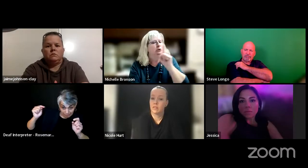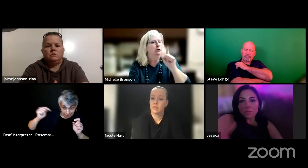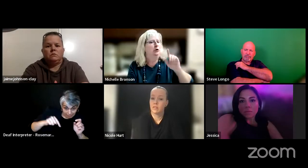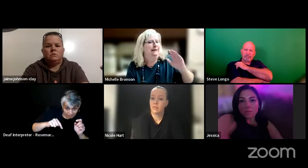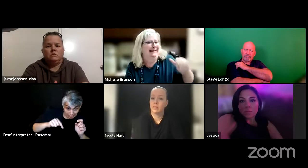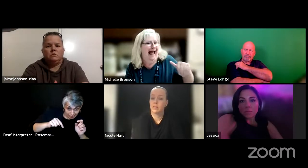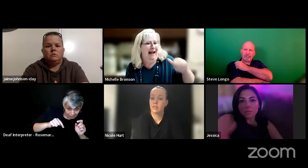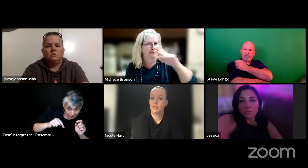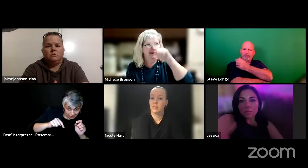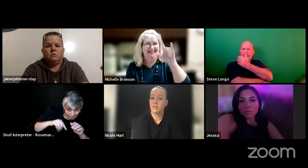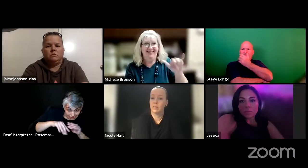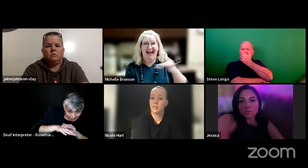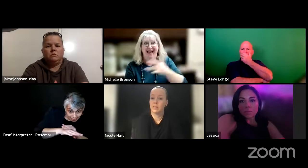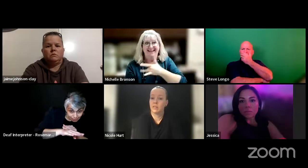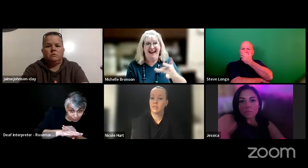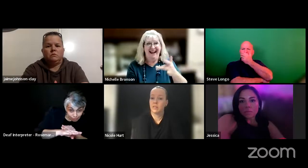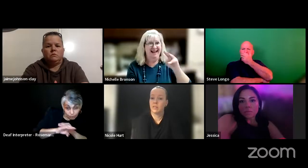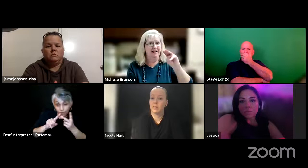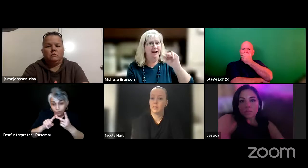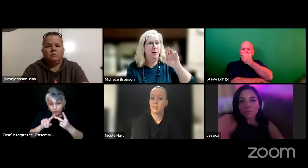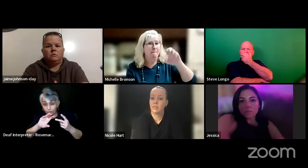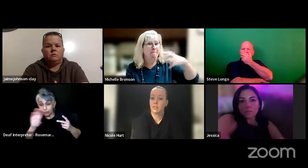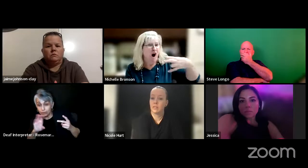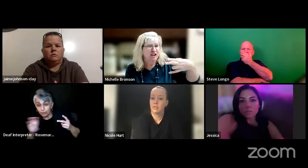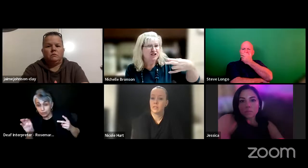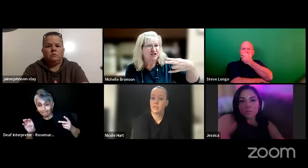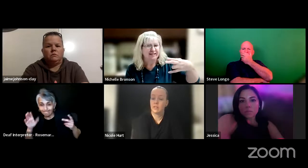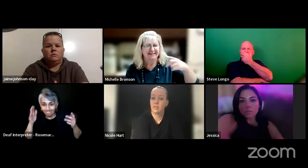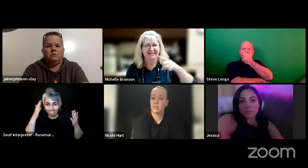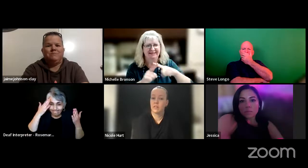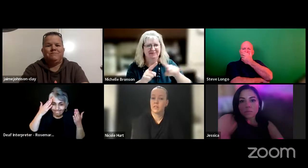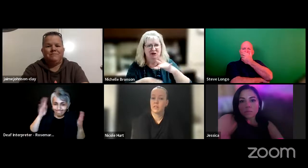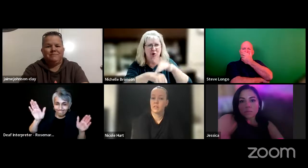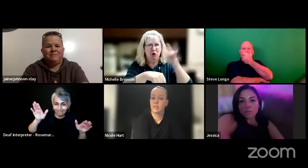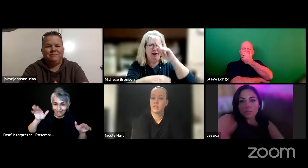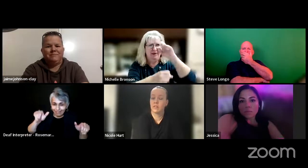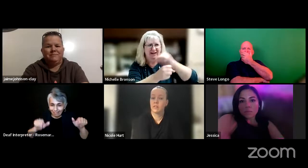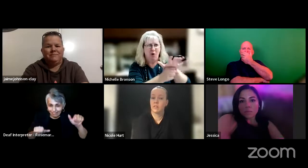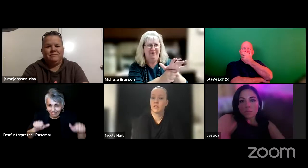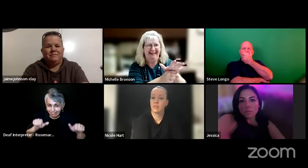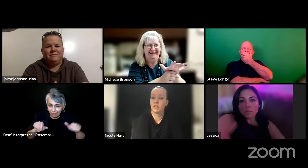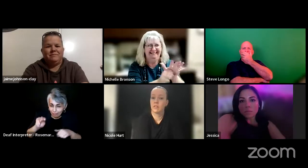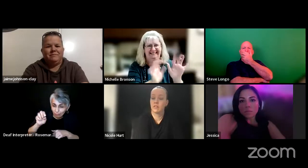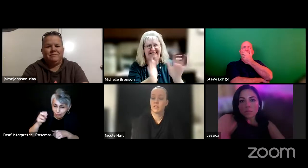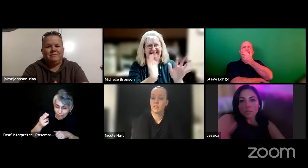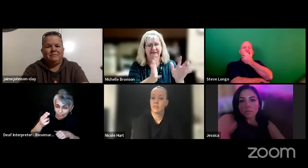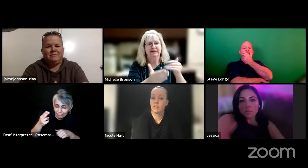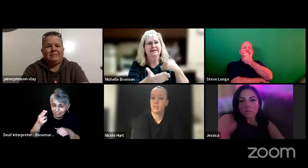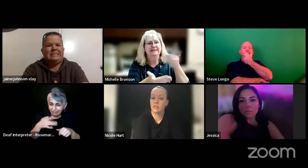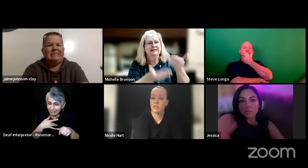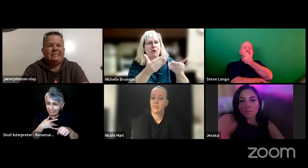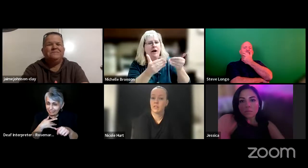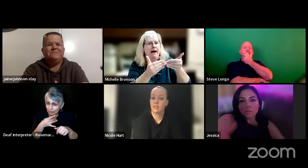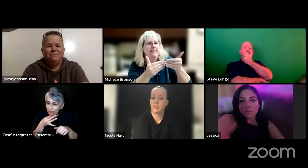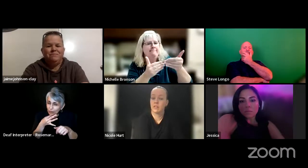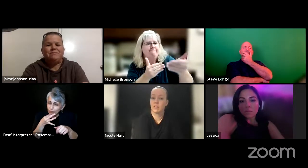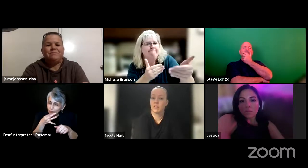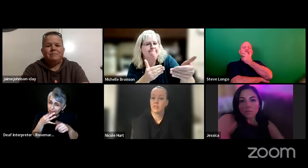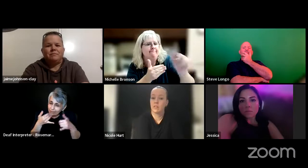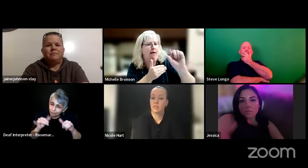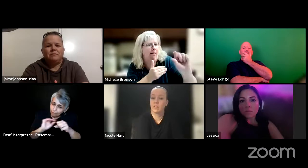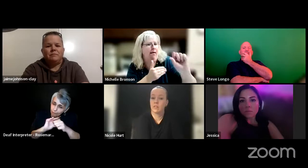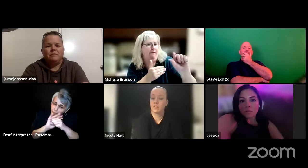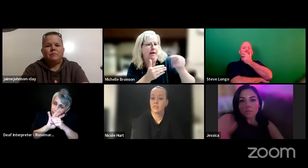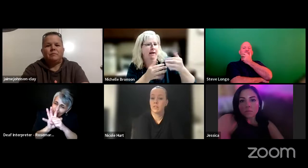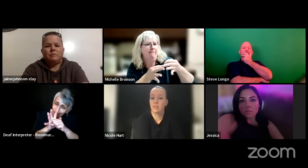will be virtual or in person. We're not 100% sure yet, as it's generally in March. It feels like it might be a little